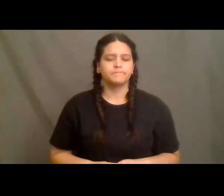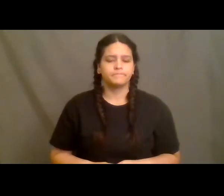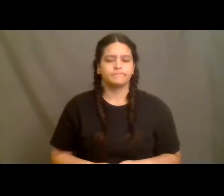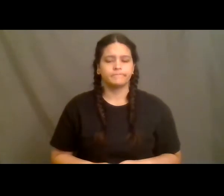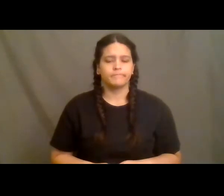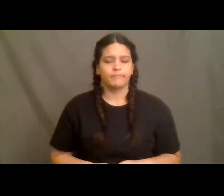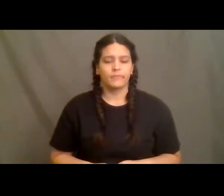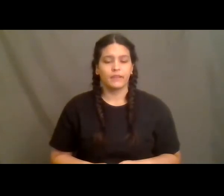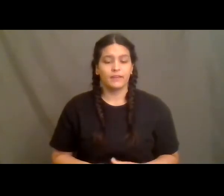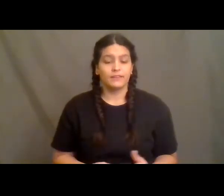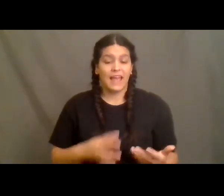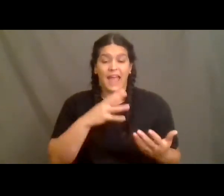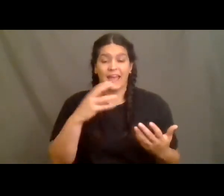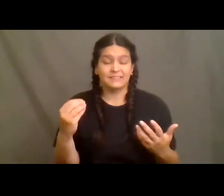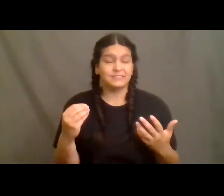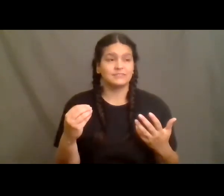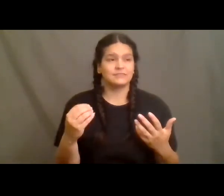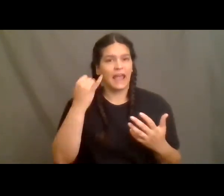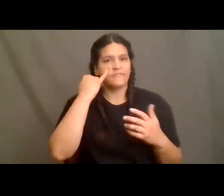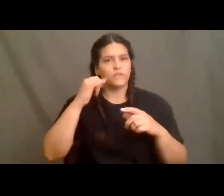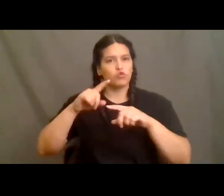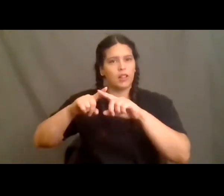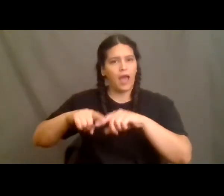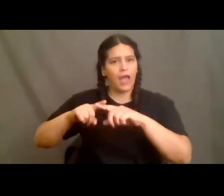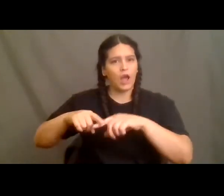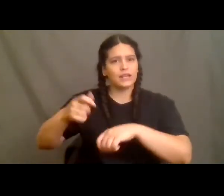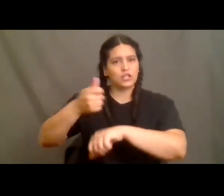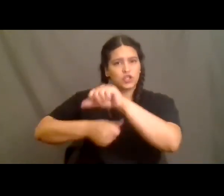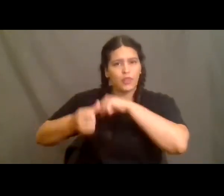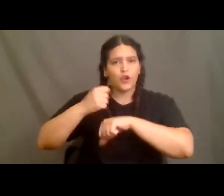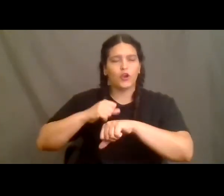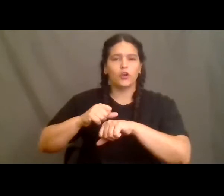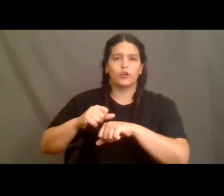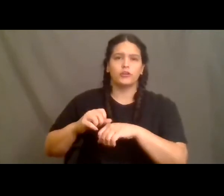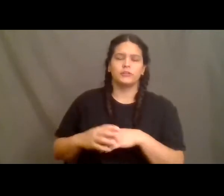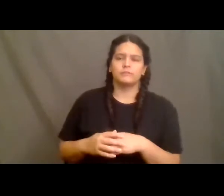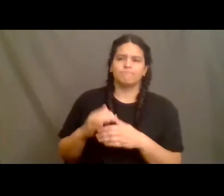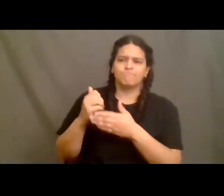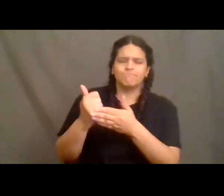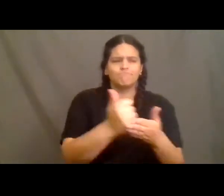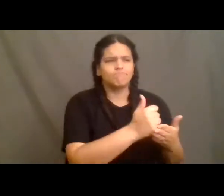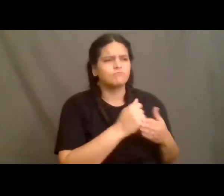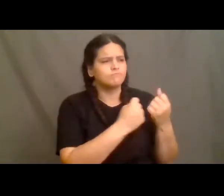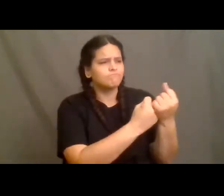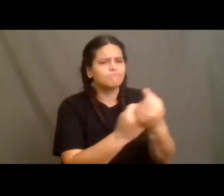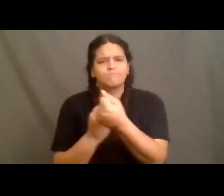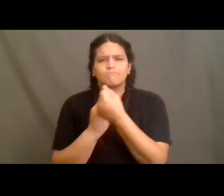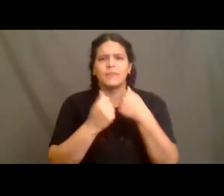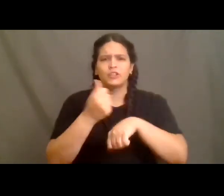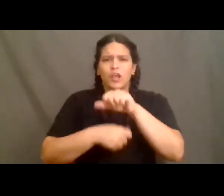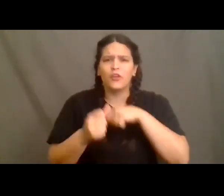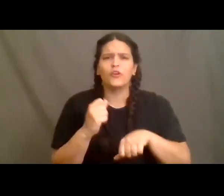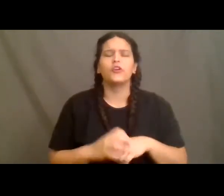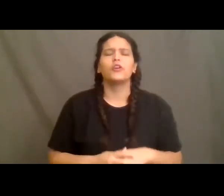And to rely on one another, which we're doing right now, you know, during this pandemic, we're being there for one another